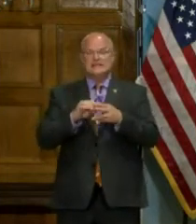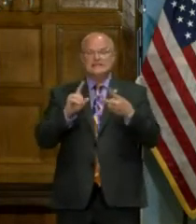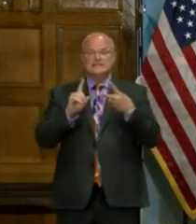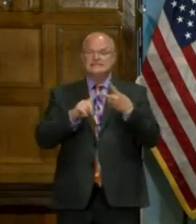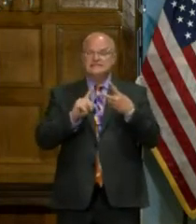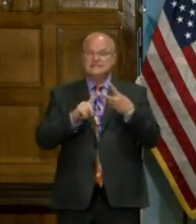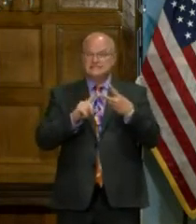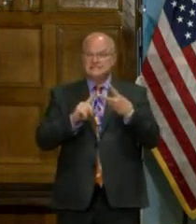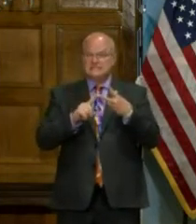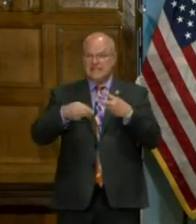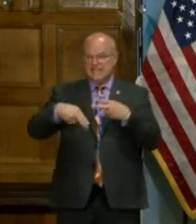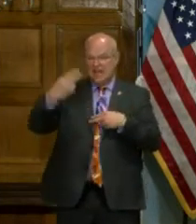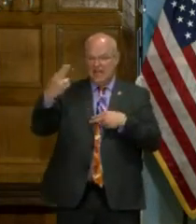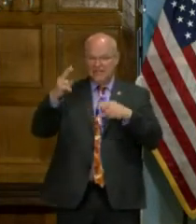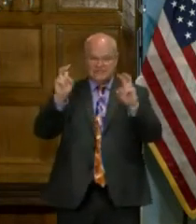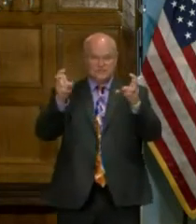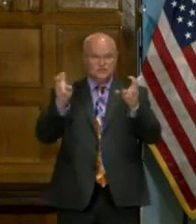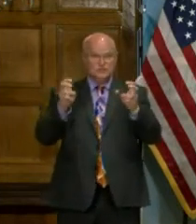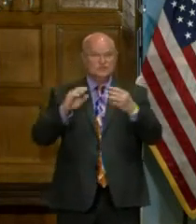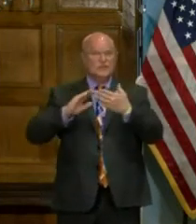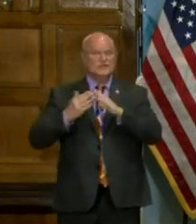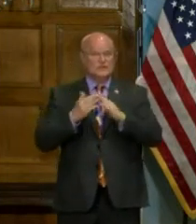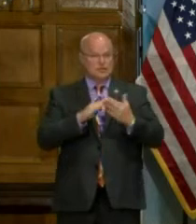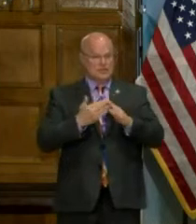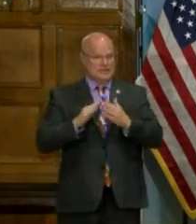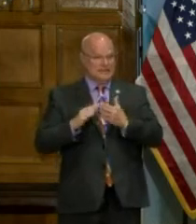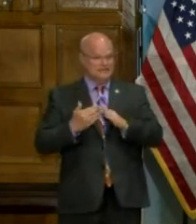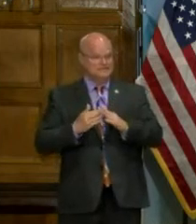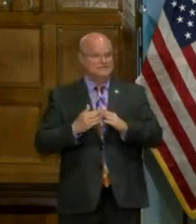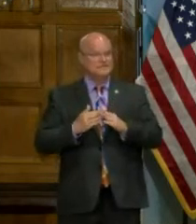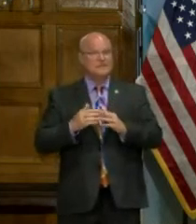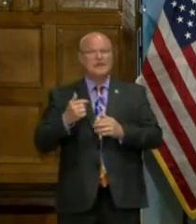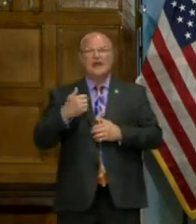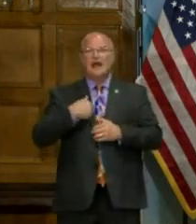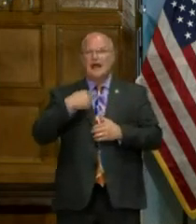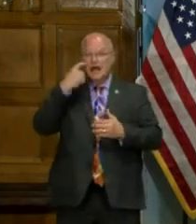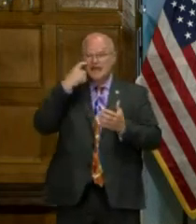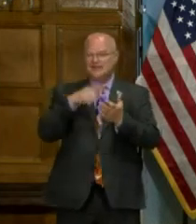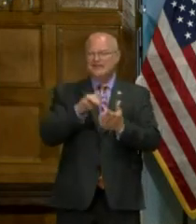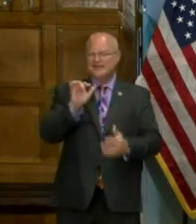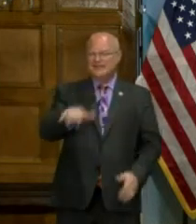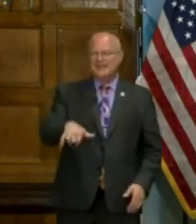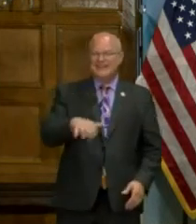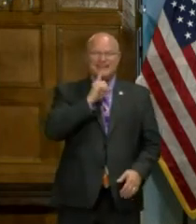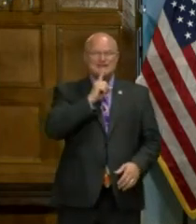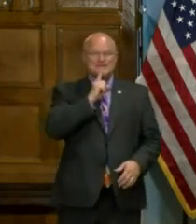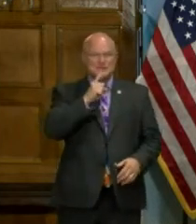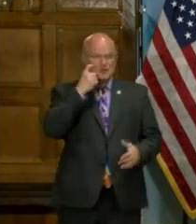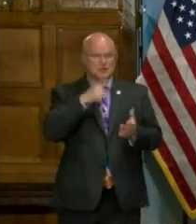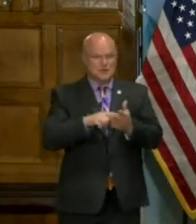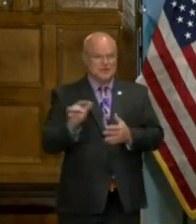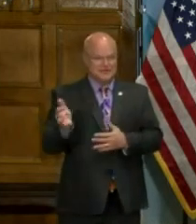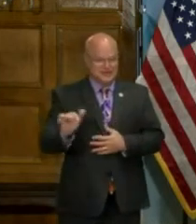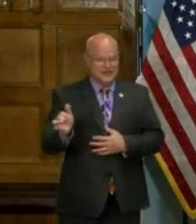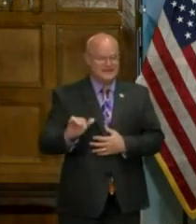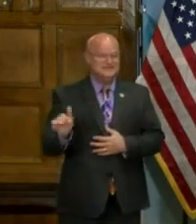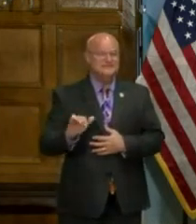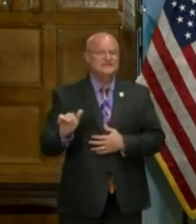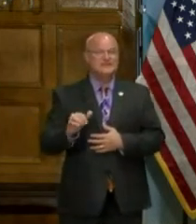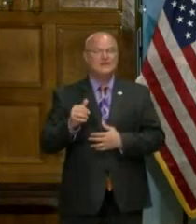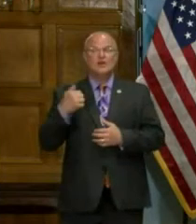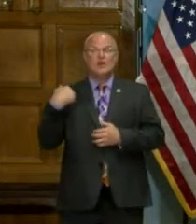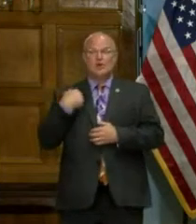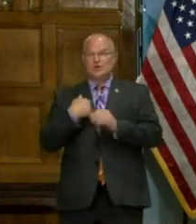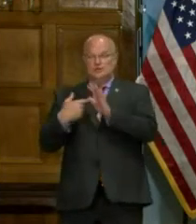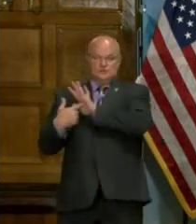second highest in terms of the community. I noted that, and I'm sure you're noting that as well,